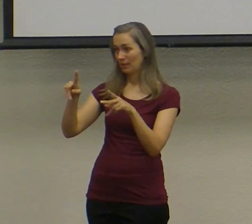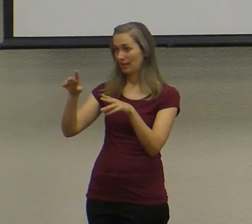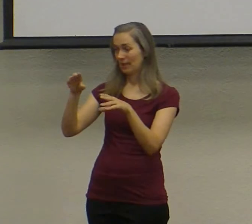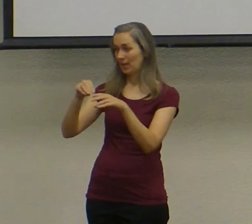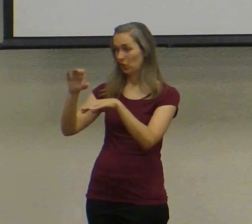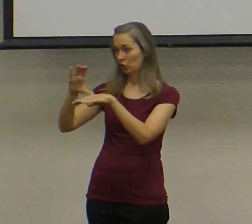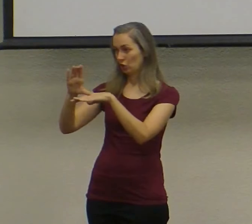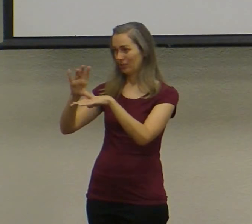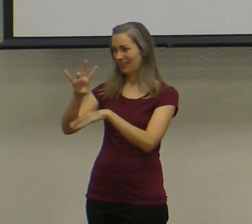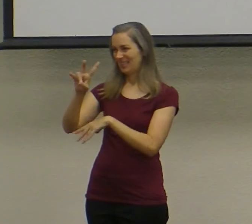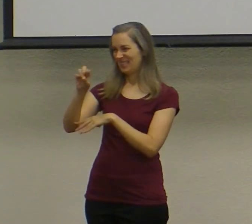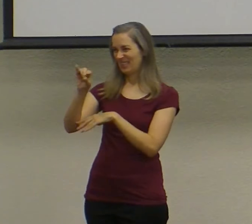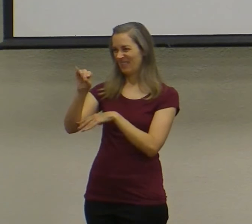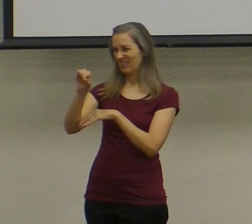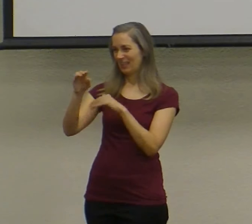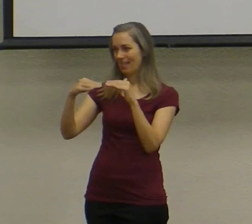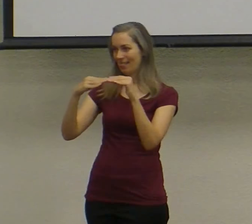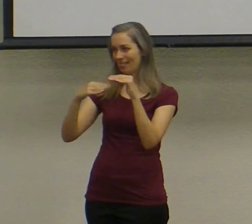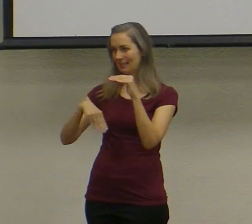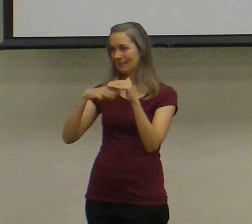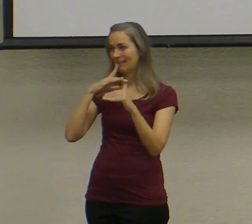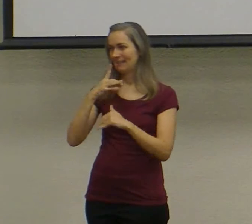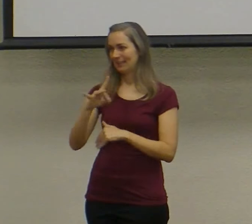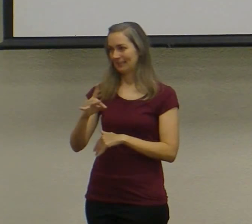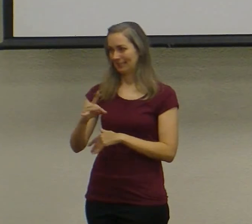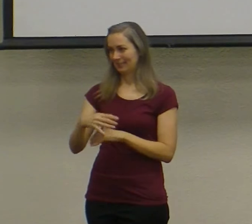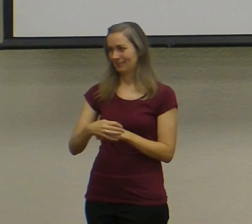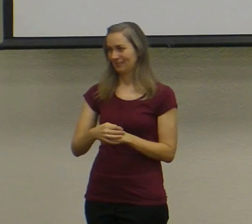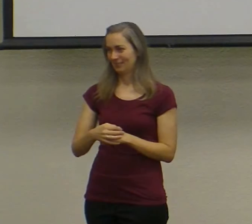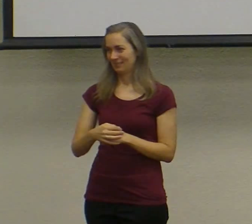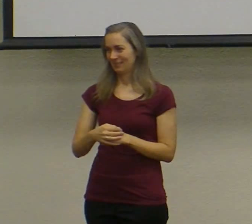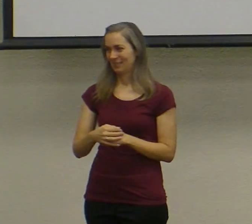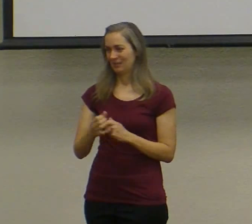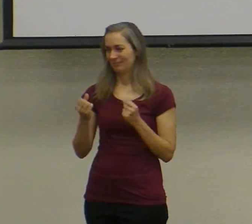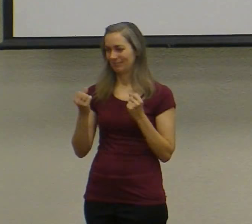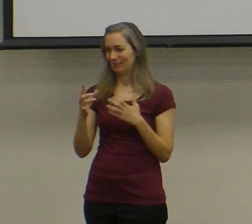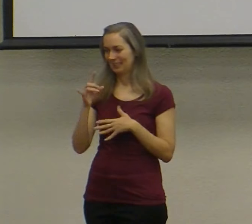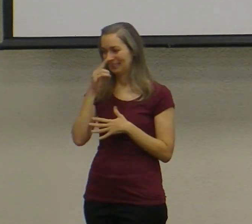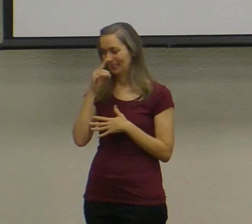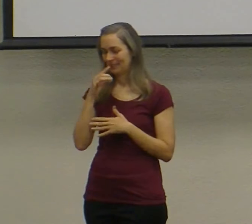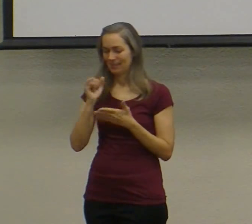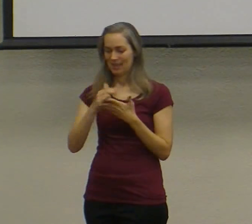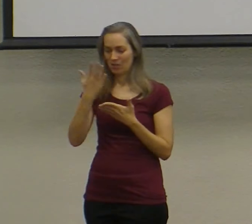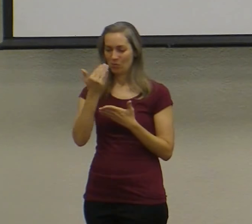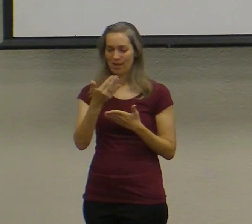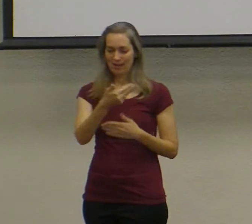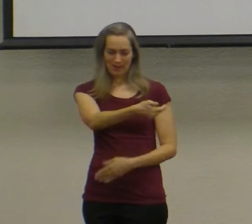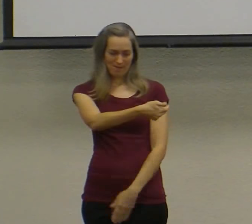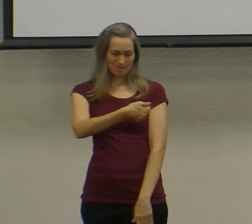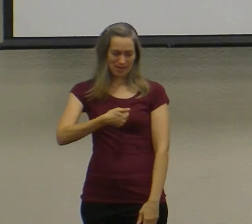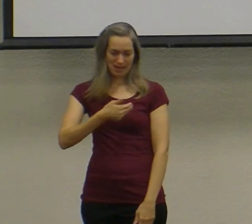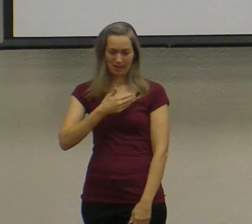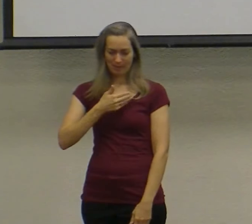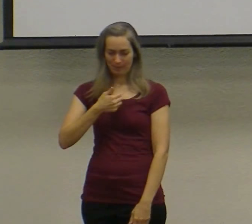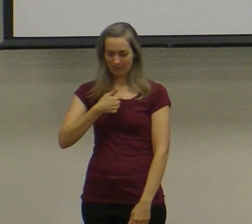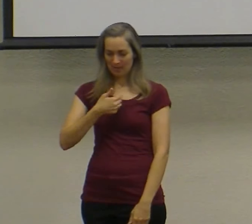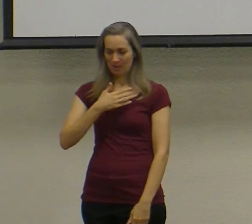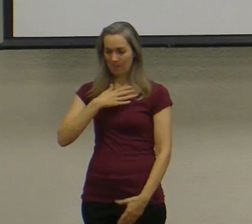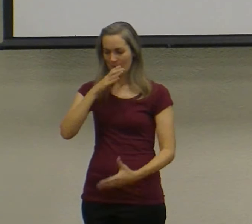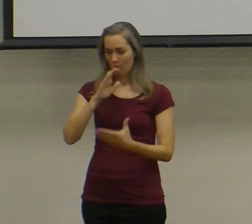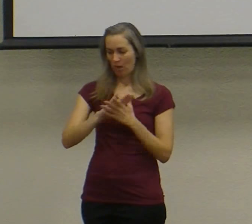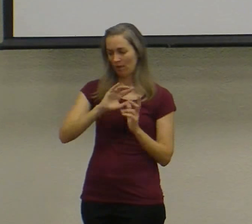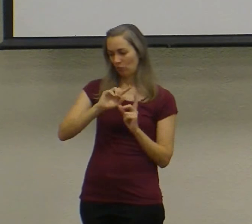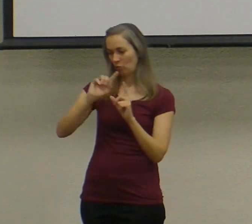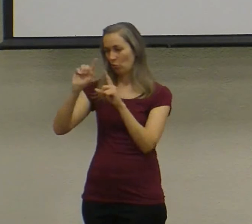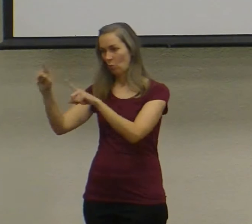you that there's going to be a big wave, and that's why they invited Claire and I to come up there, because they're looking for a full-time youth minister. With that